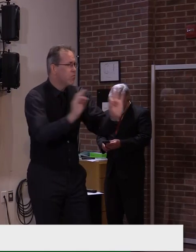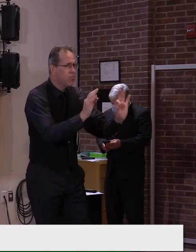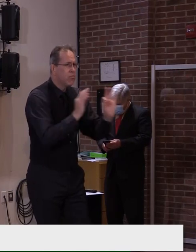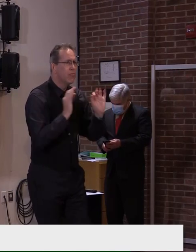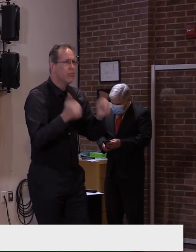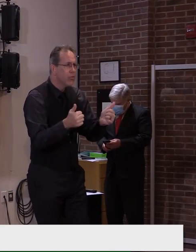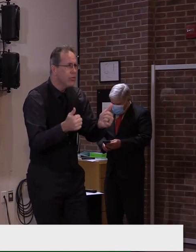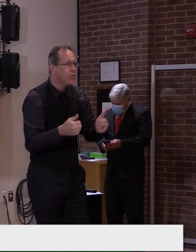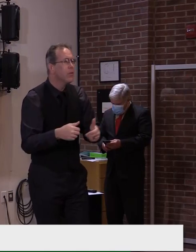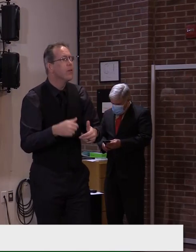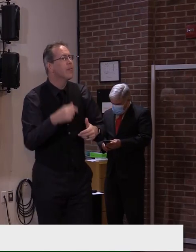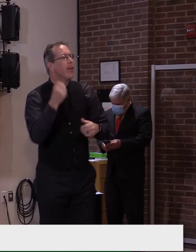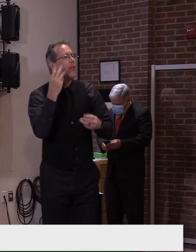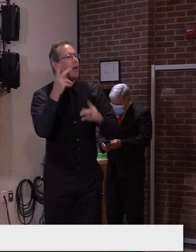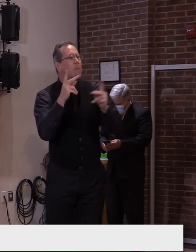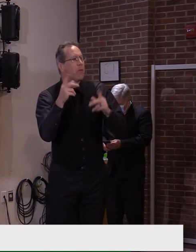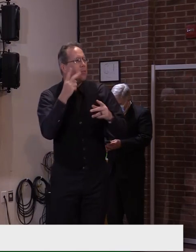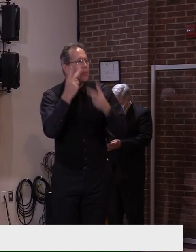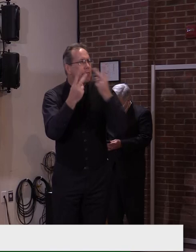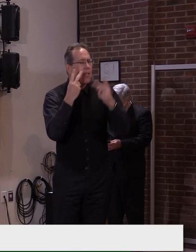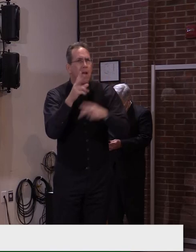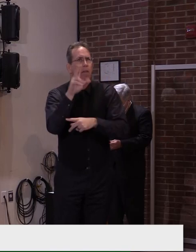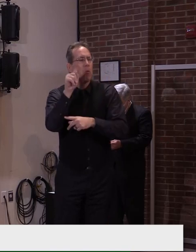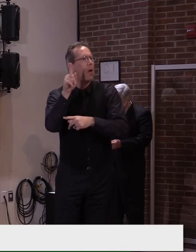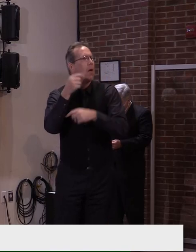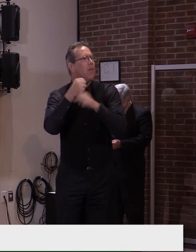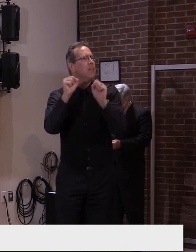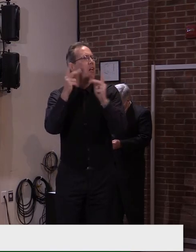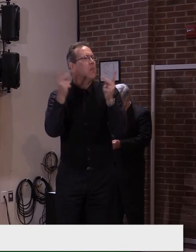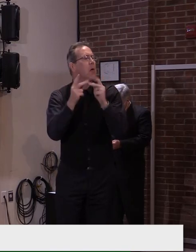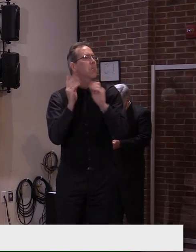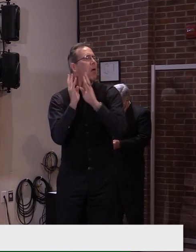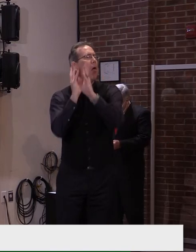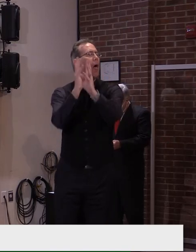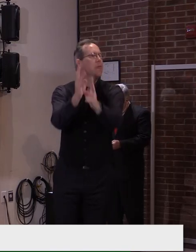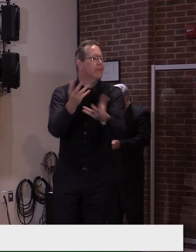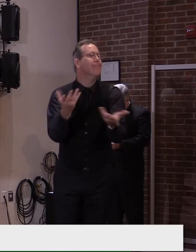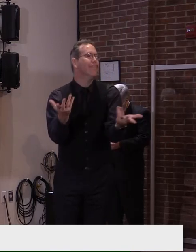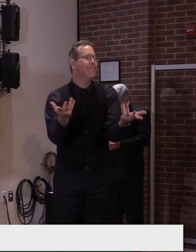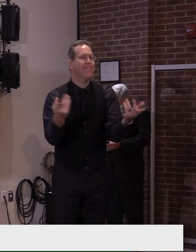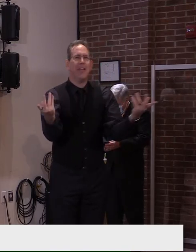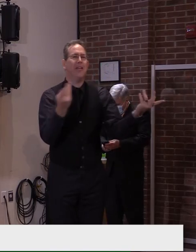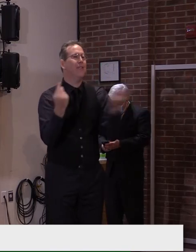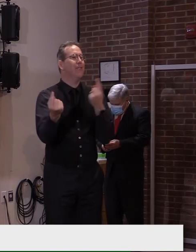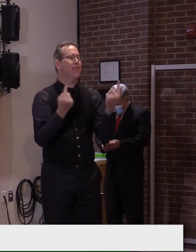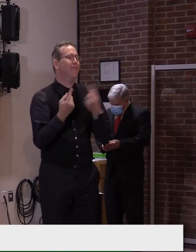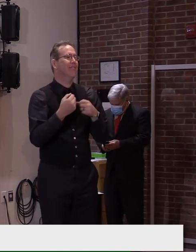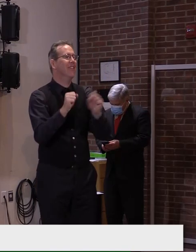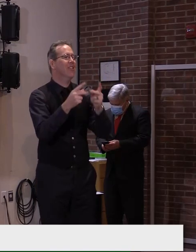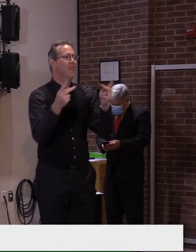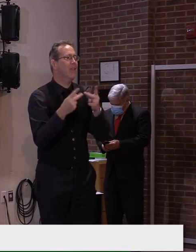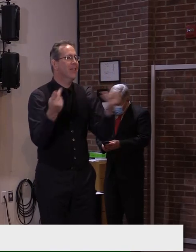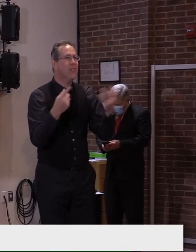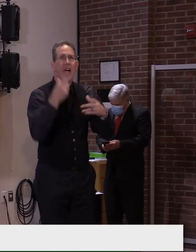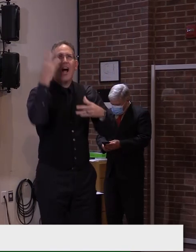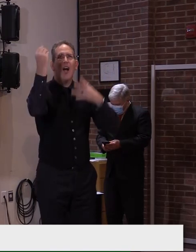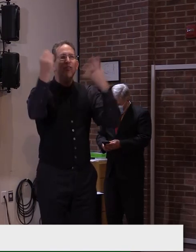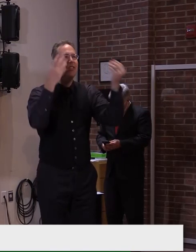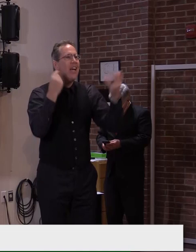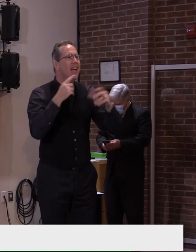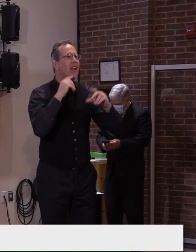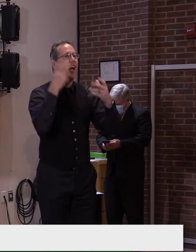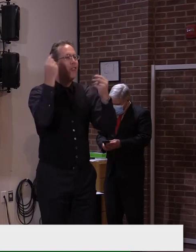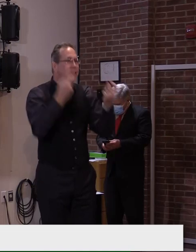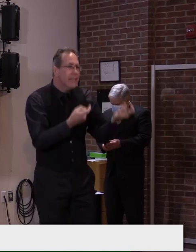be with lots of outdoor recreation opportunities. So we've definitely seen a nice rebound there, and I do believe our rooms and